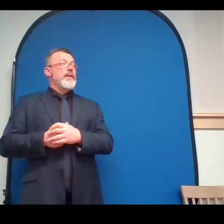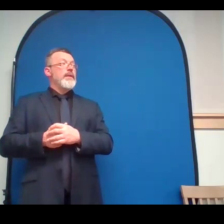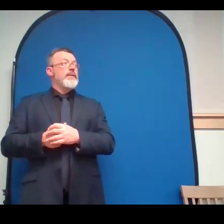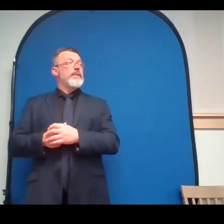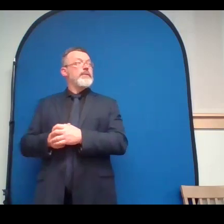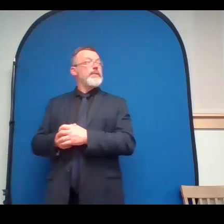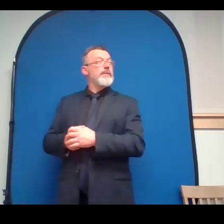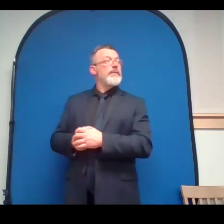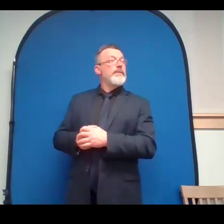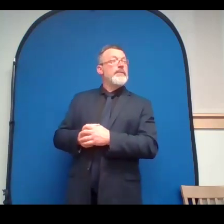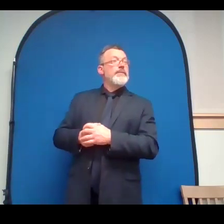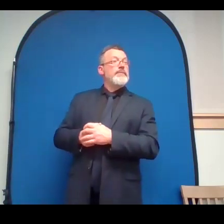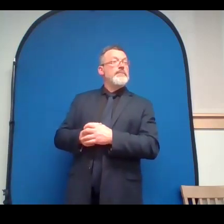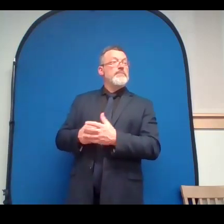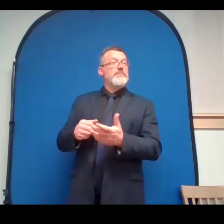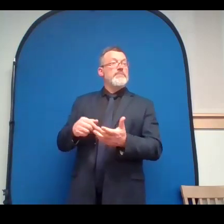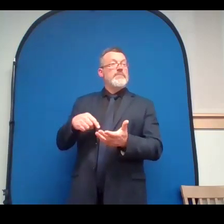According to this, yes, sir.